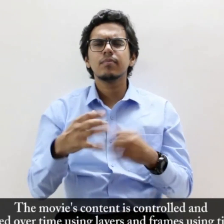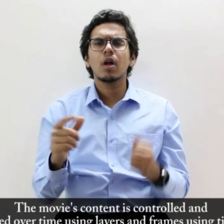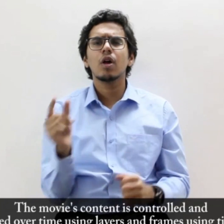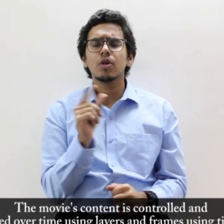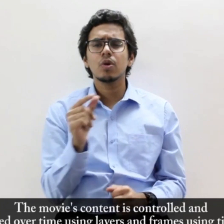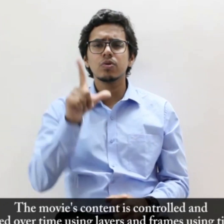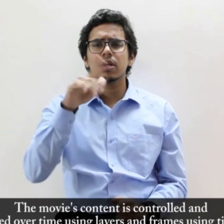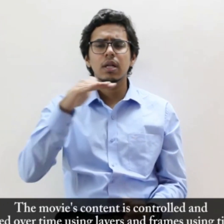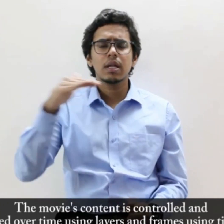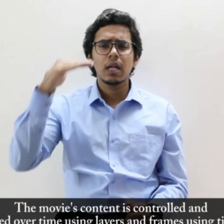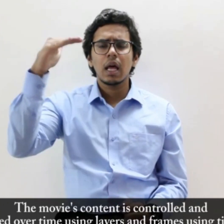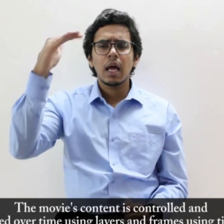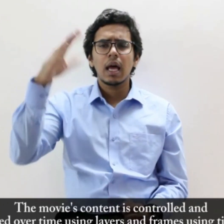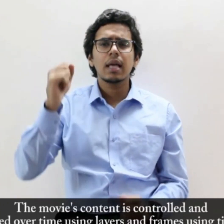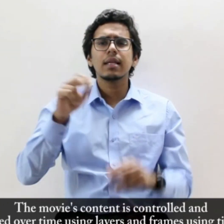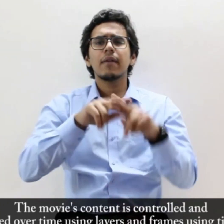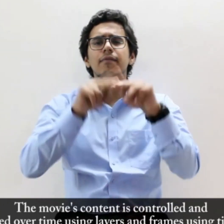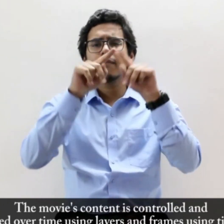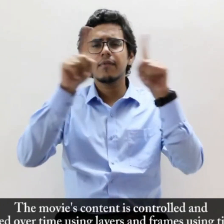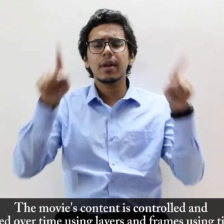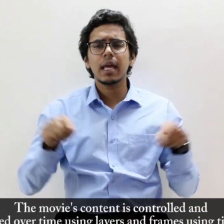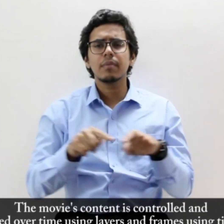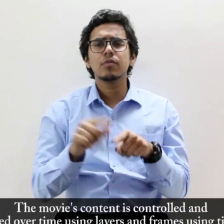and frames using timeline.